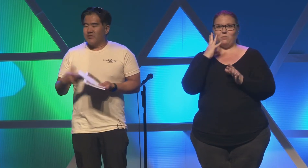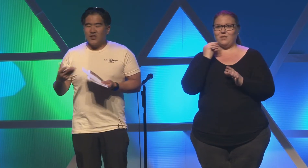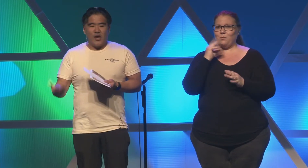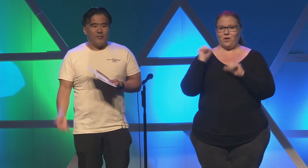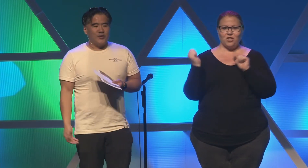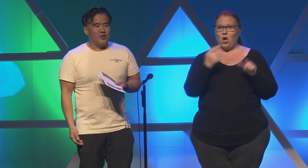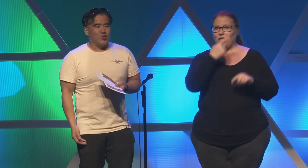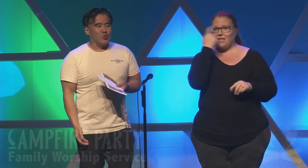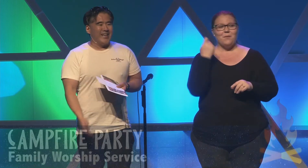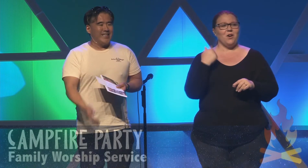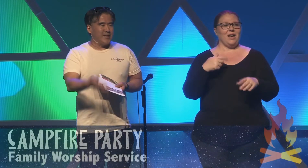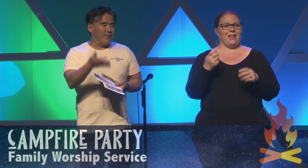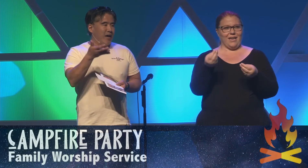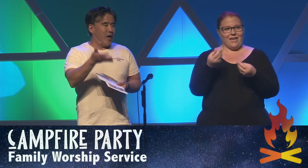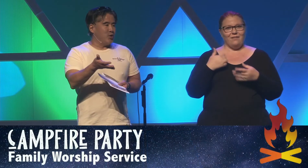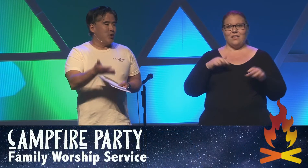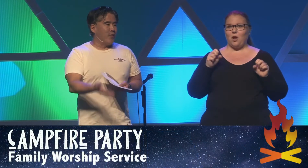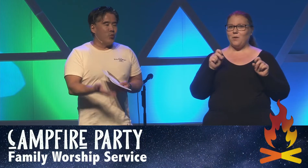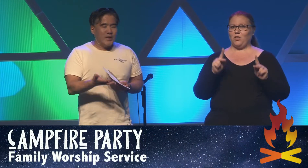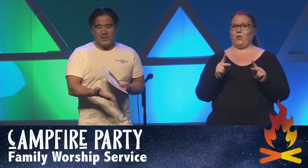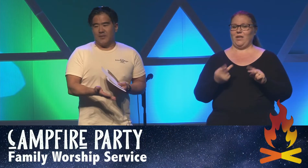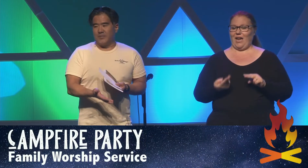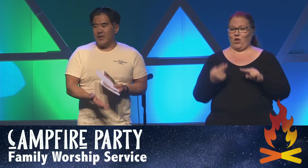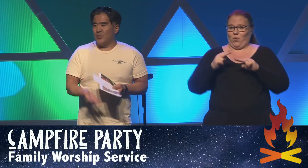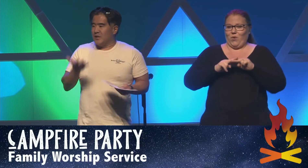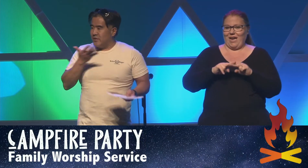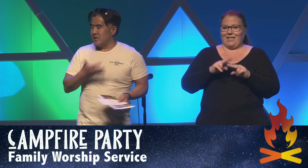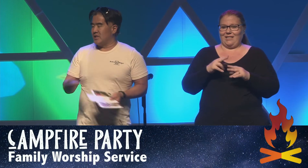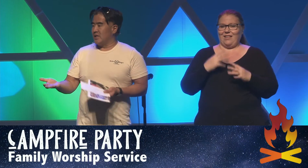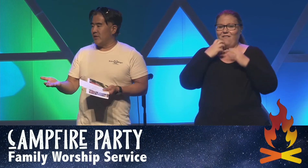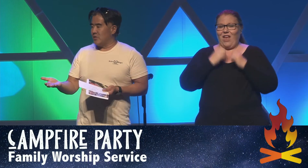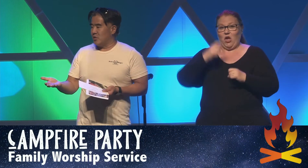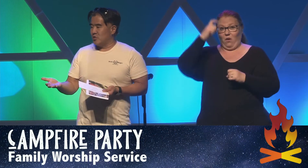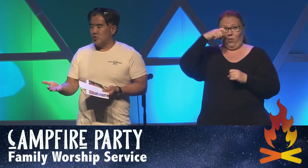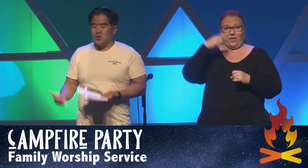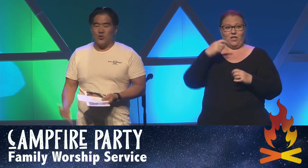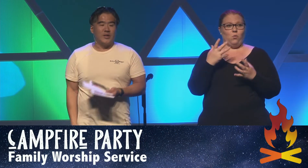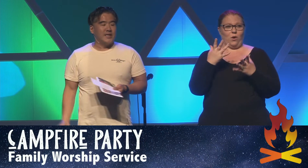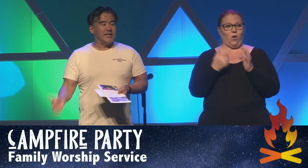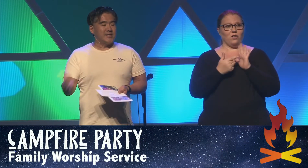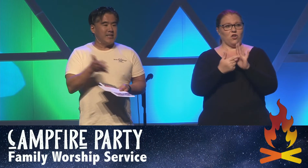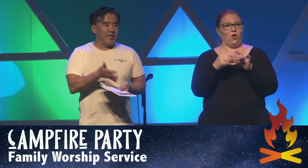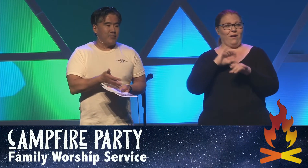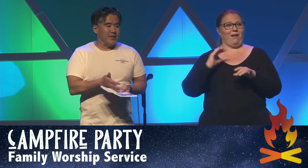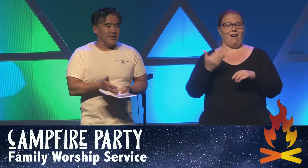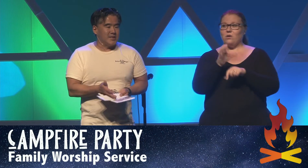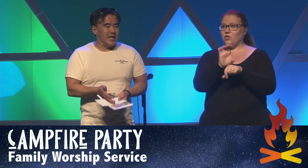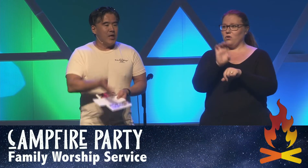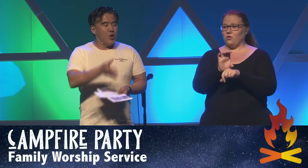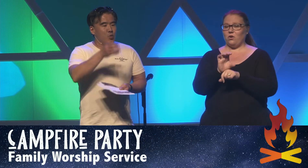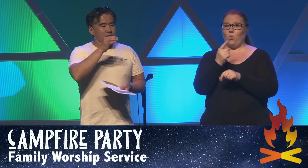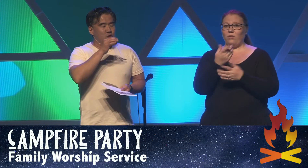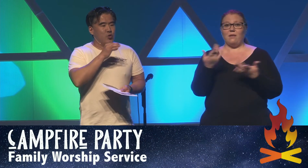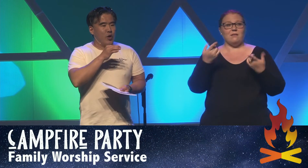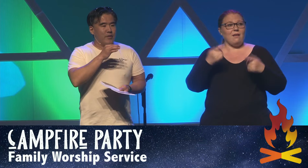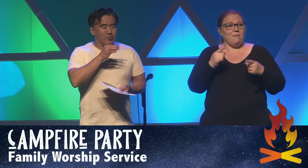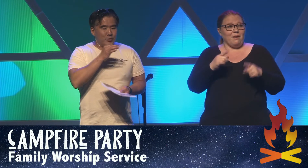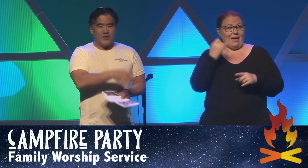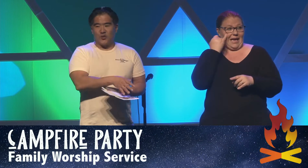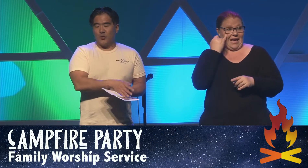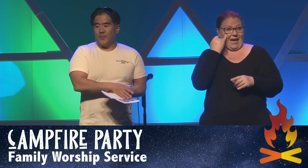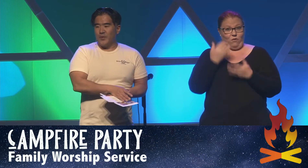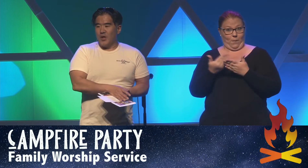that gives us an opportunity to raise the value of wisdom that we love to see lived out through our church. So one of the things that's taking place is that whether you are in